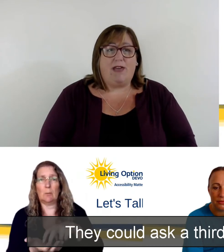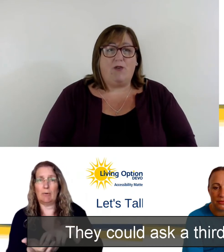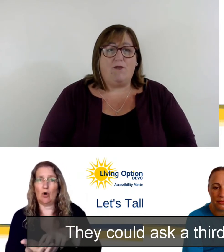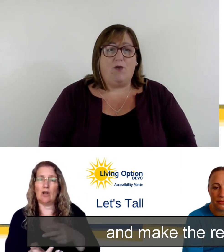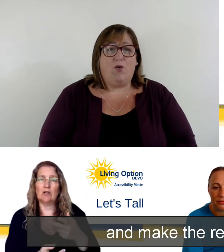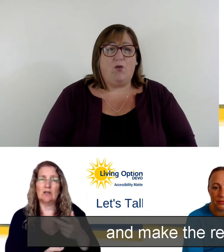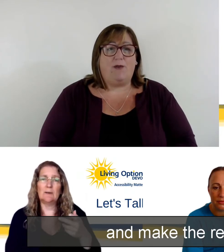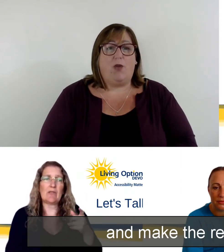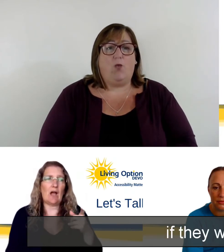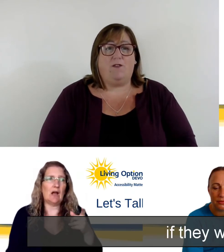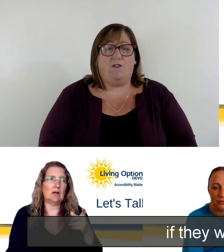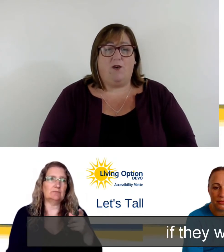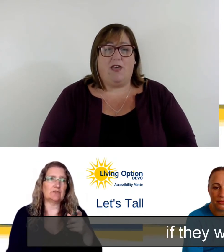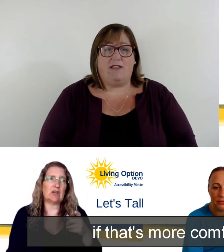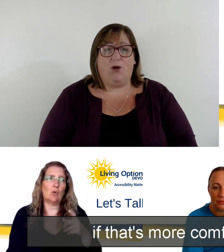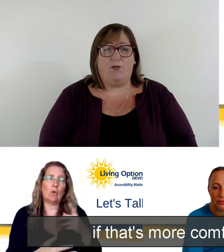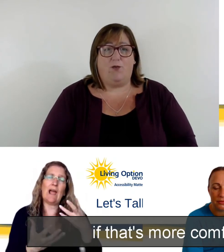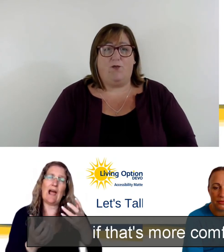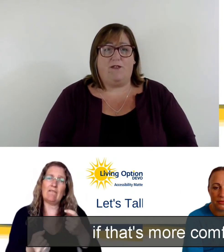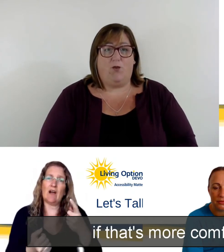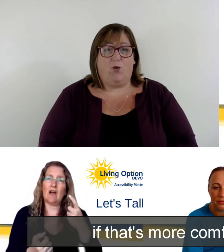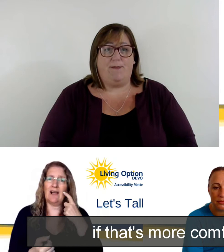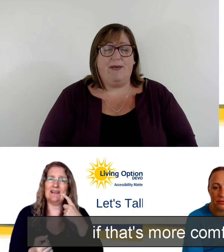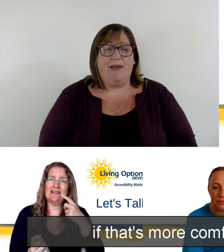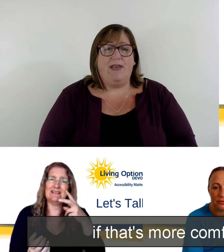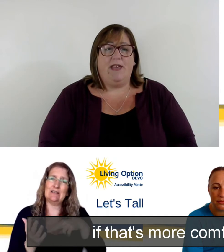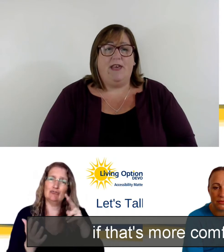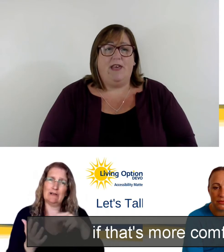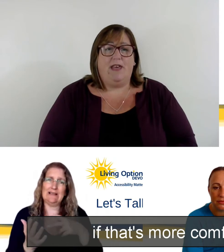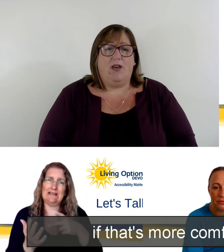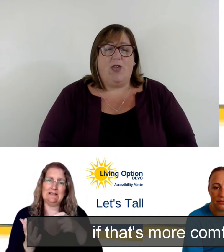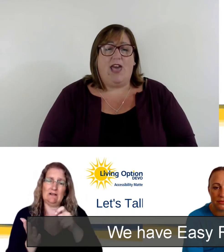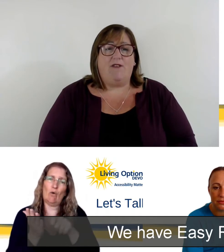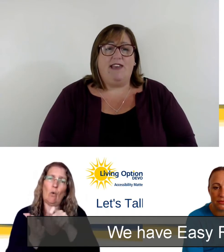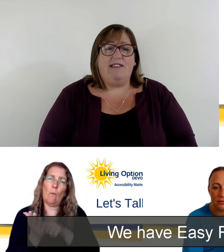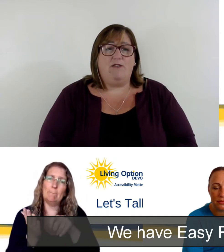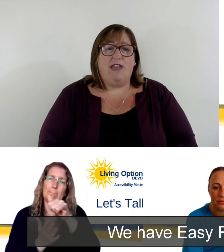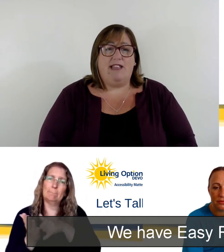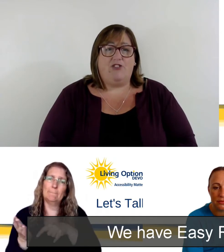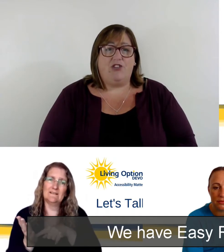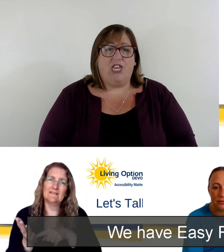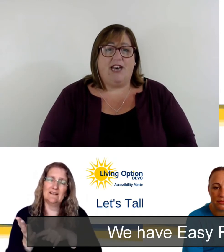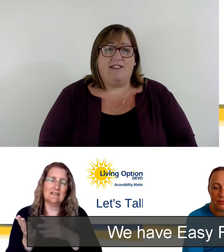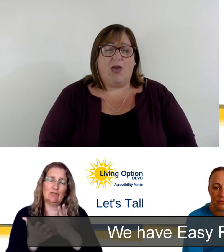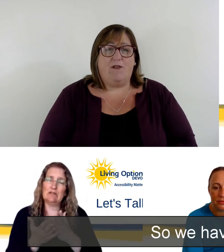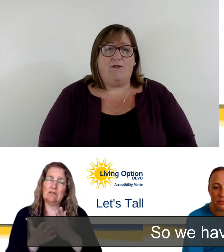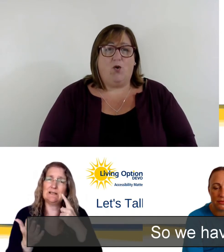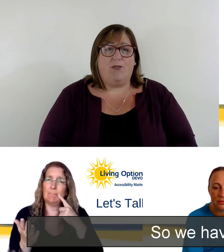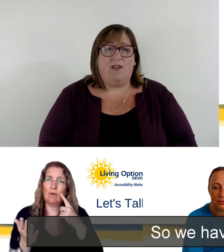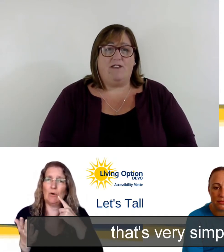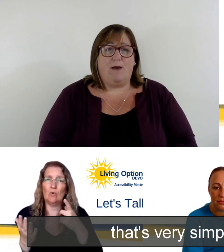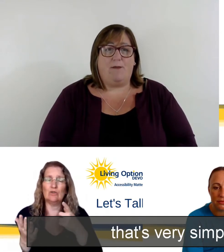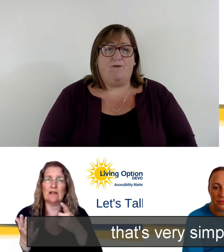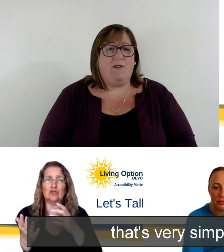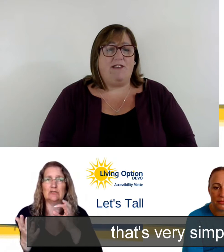call and make the referral for them if they want to, if that's more comfortable for them. We have easy read literature, so we have a